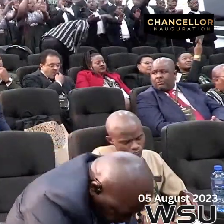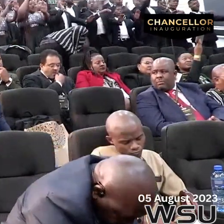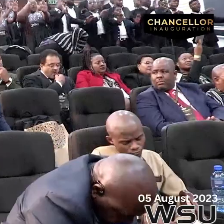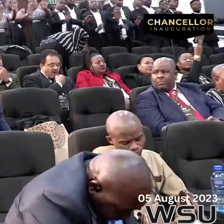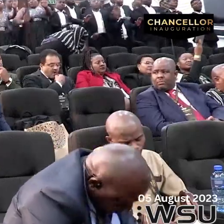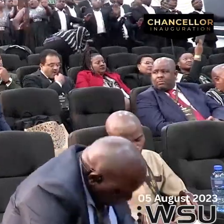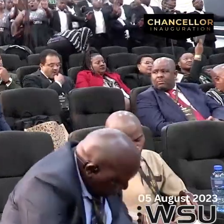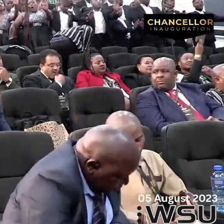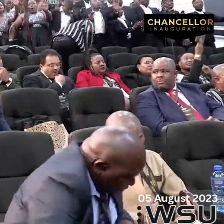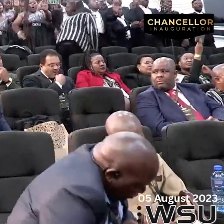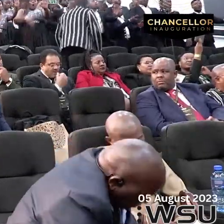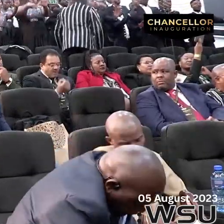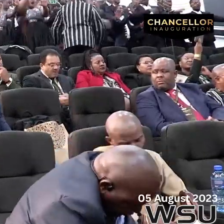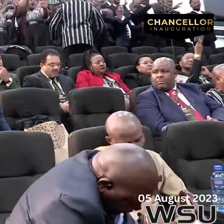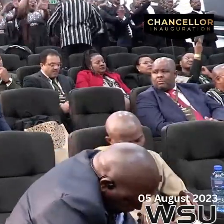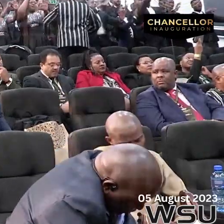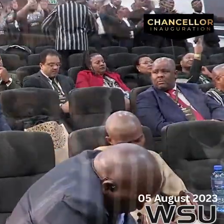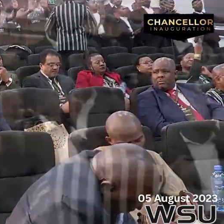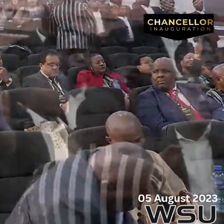Pantene Lasha Imbo